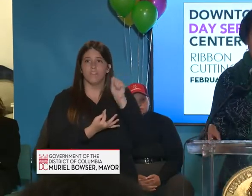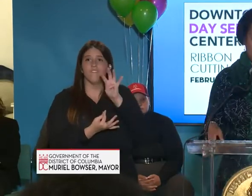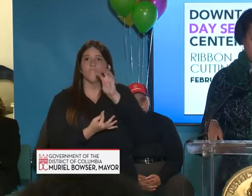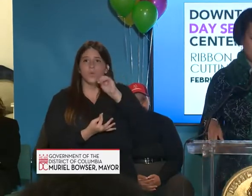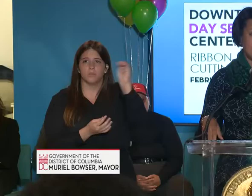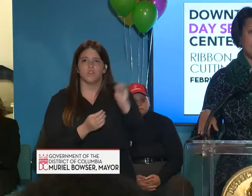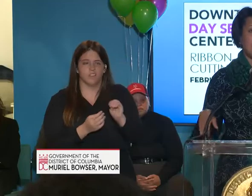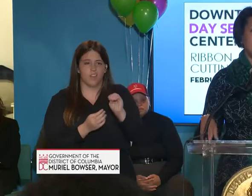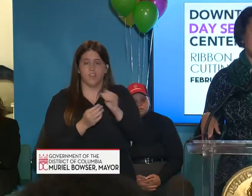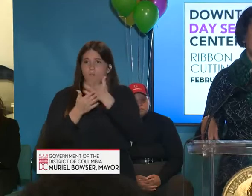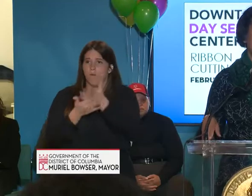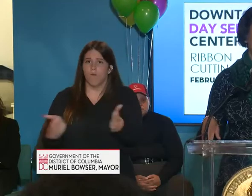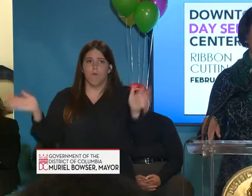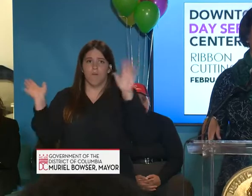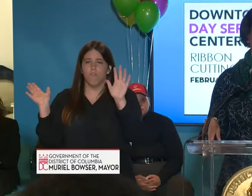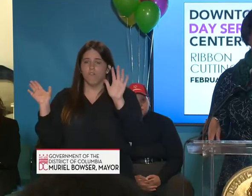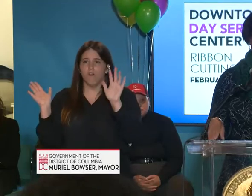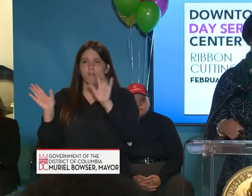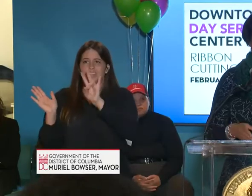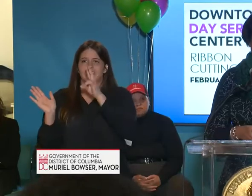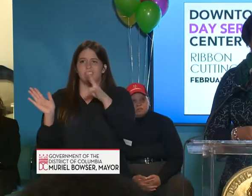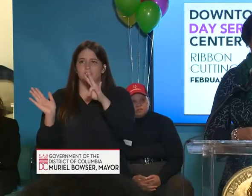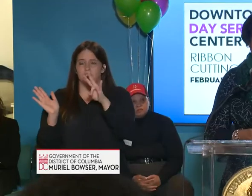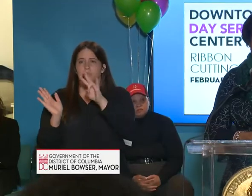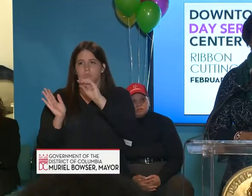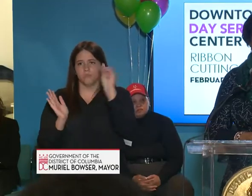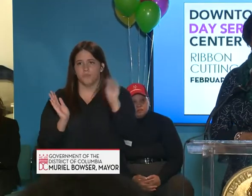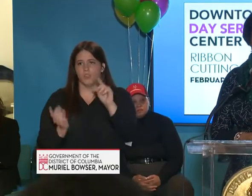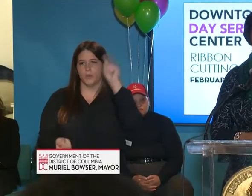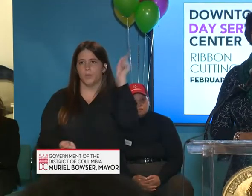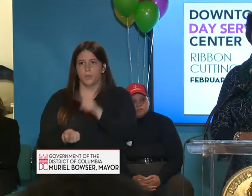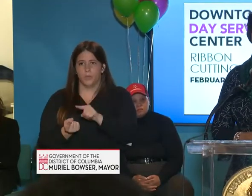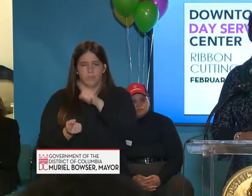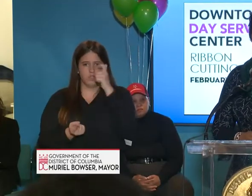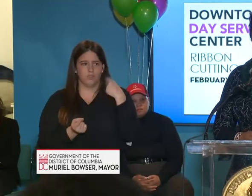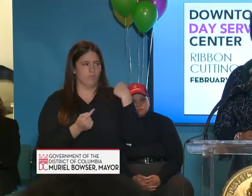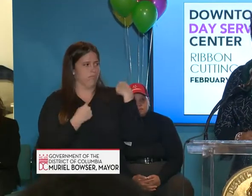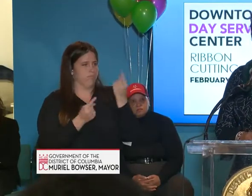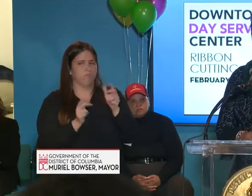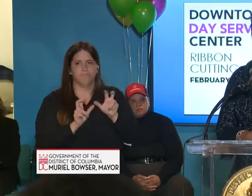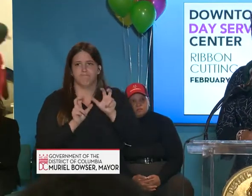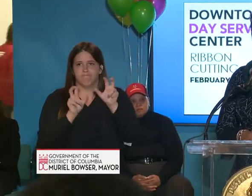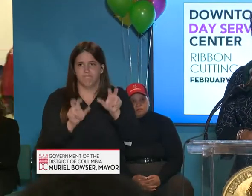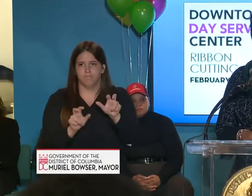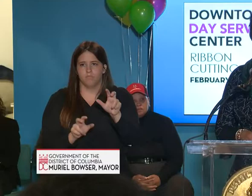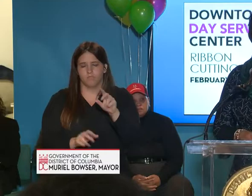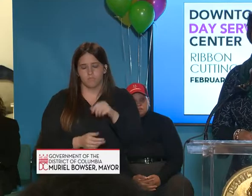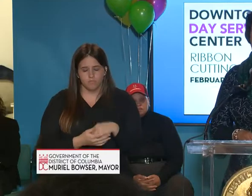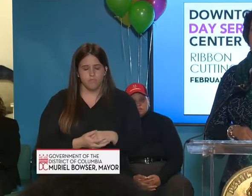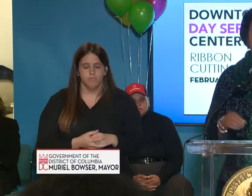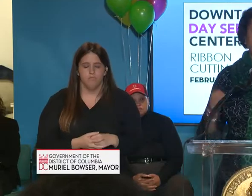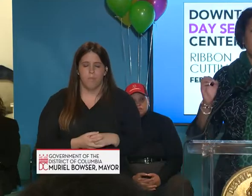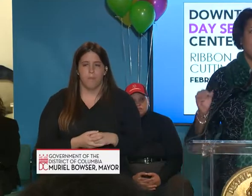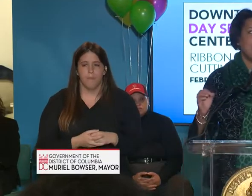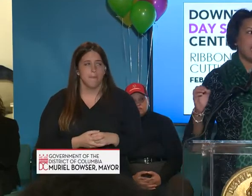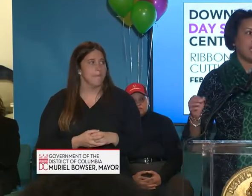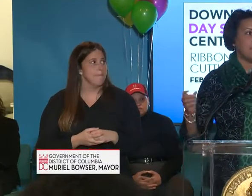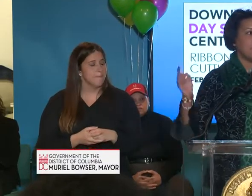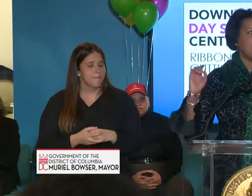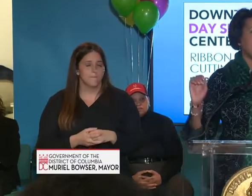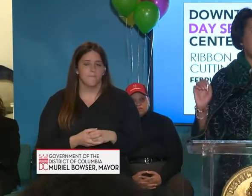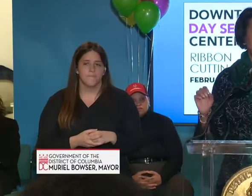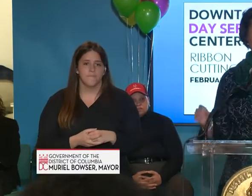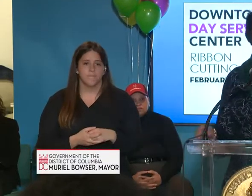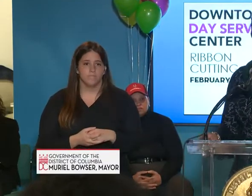and overall homelessness by 17% because of those investments. We're also proud to say that